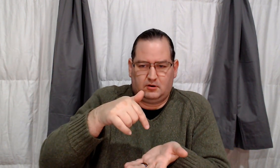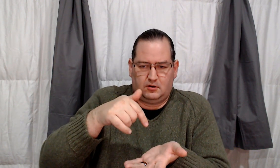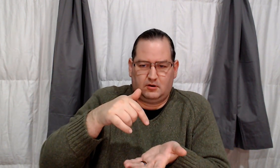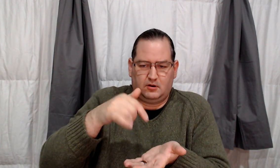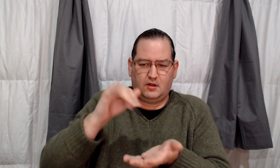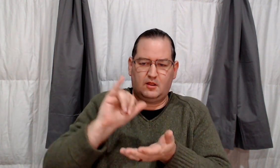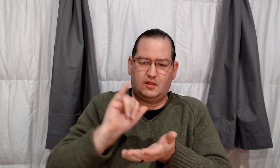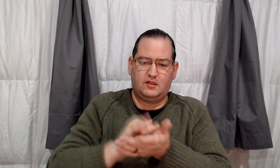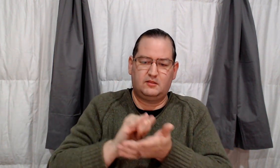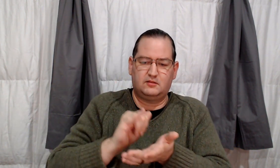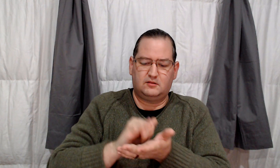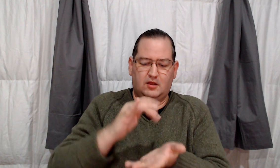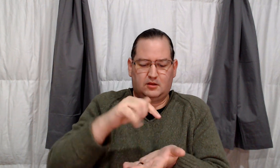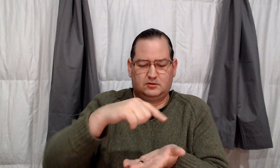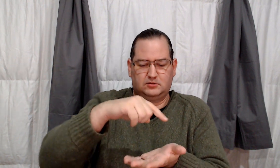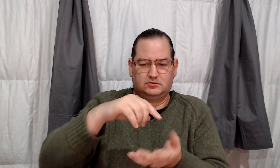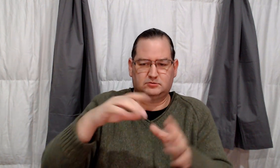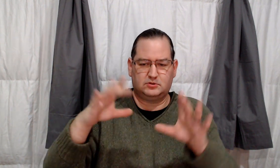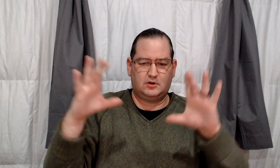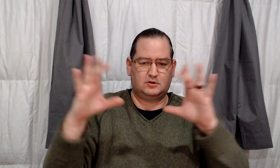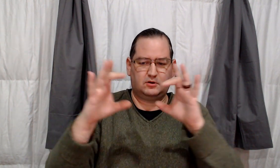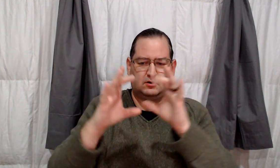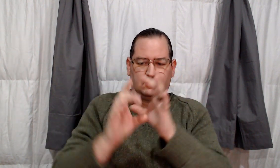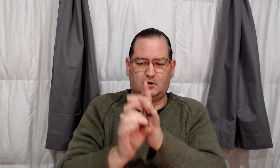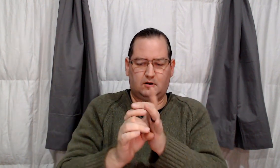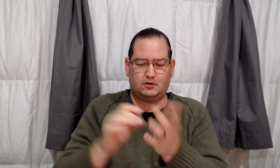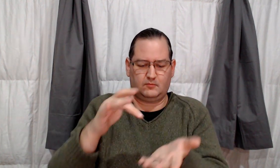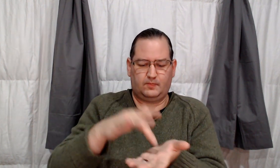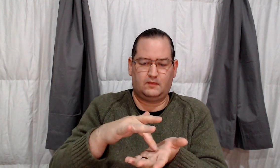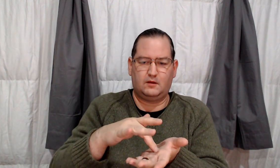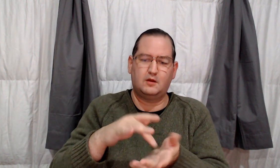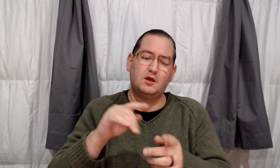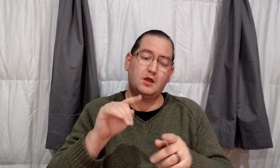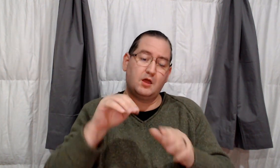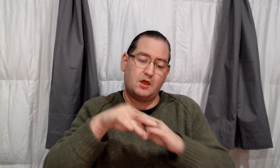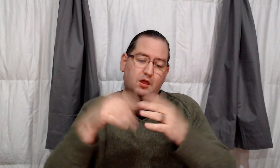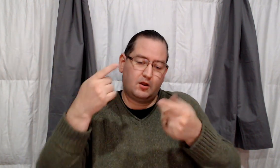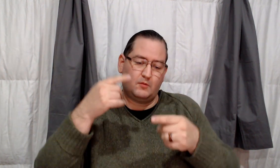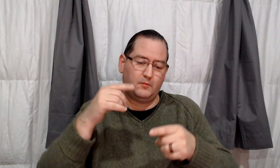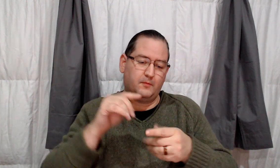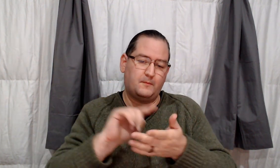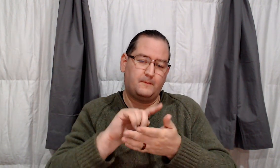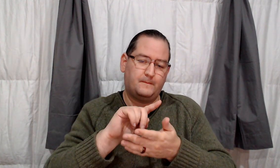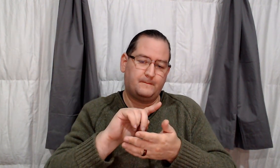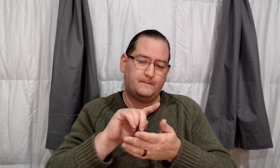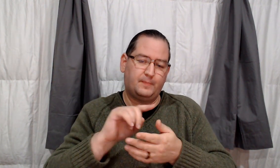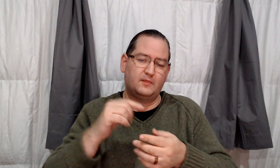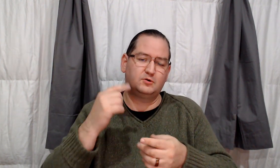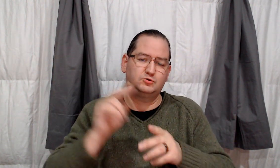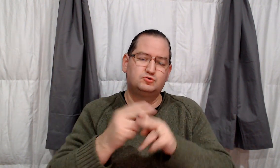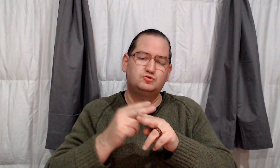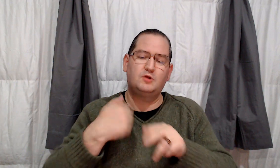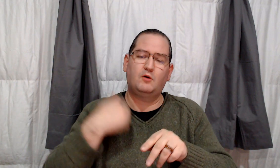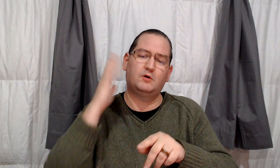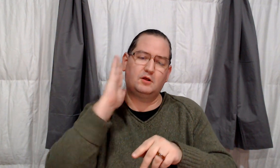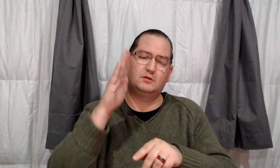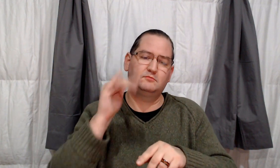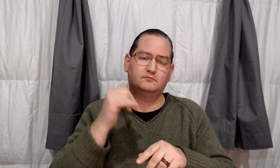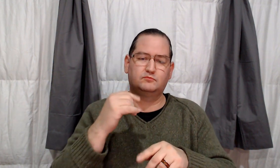In a moment, I'm going to make this sound. As I make that sound, you're going to be fired, shot like an arrow, straight through that target and straight